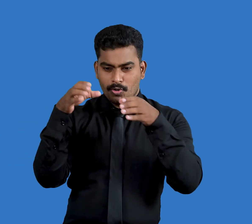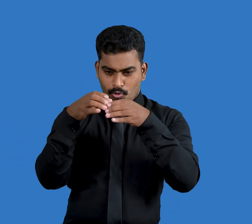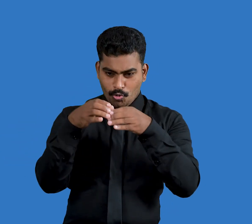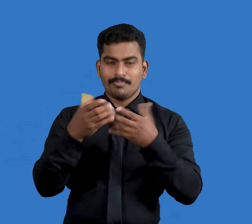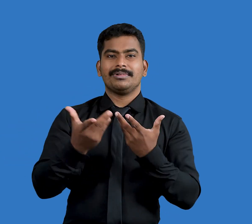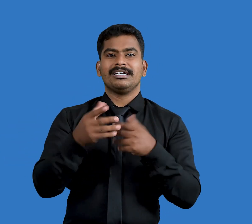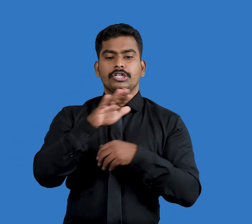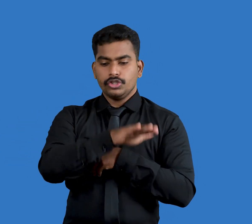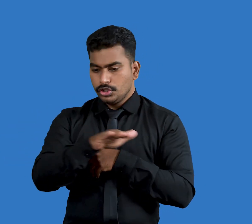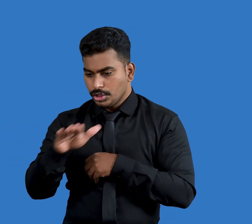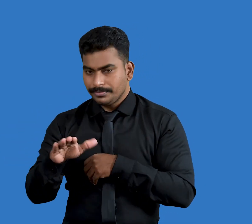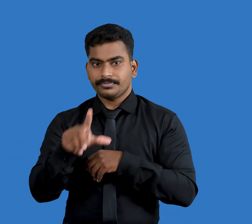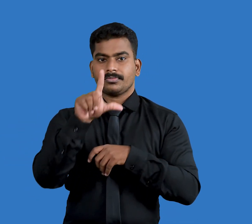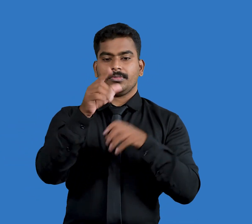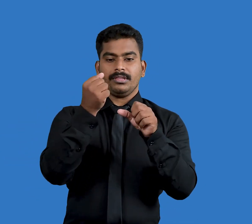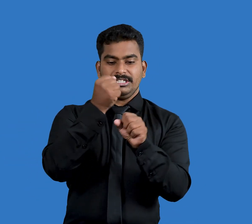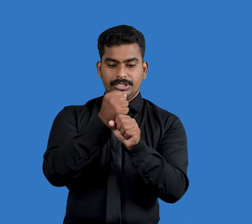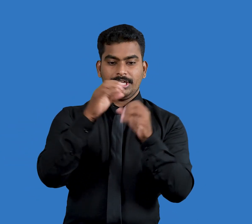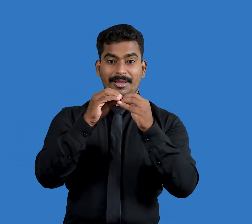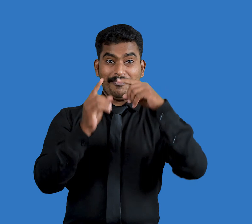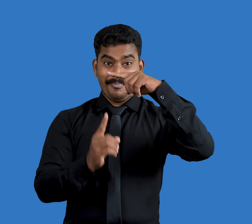migrant populations, prisoners,